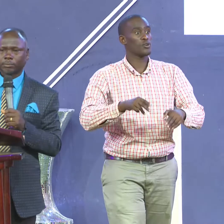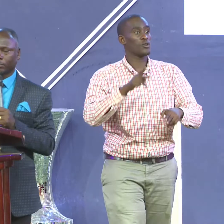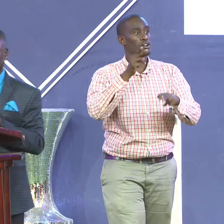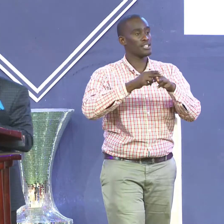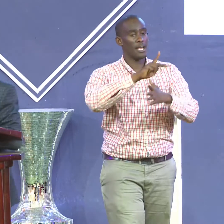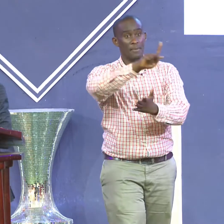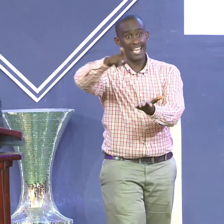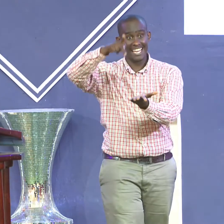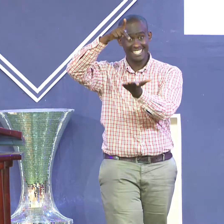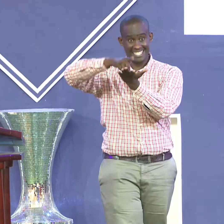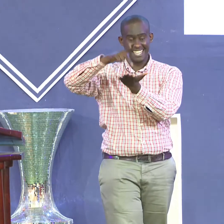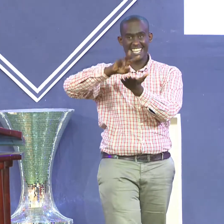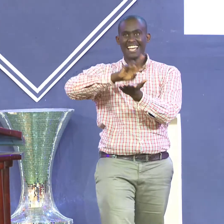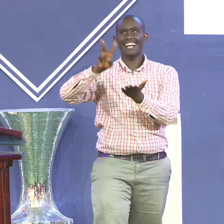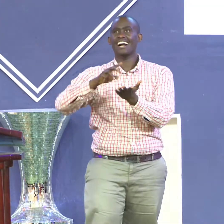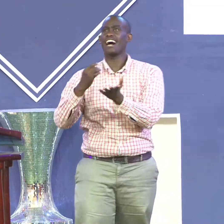as the tree of life.